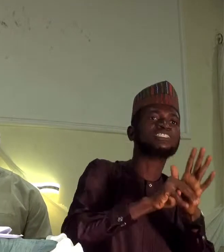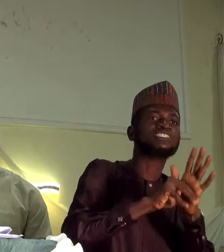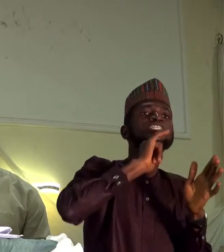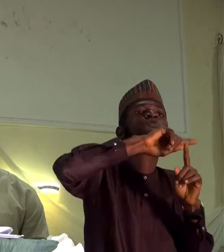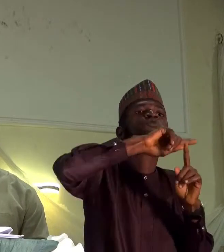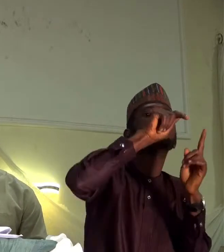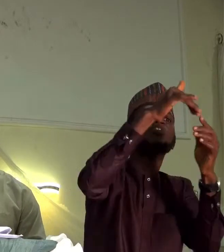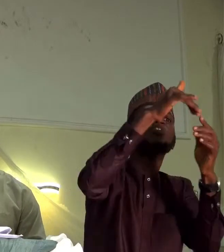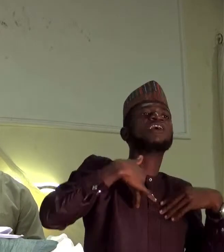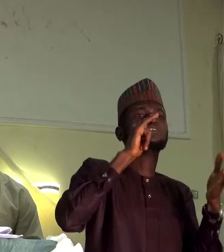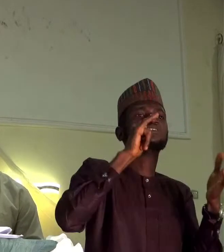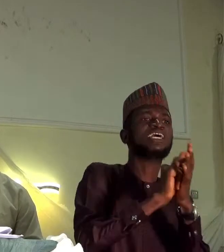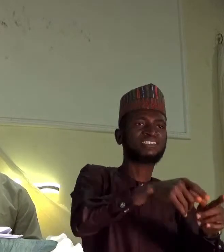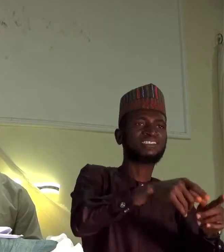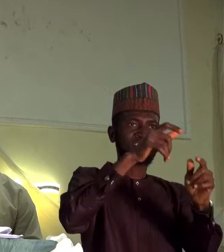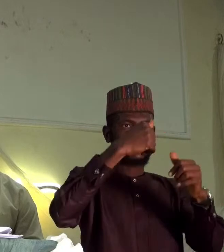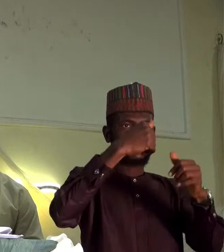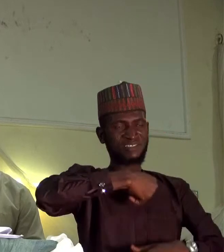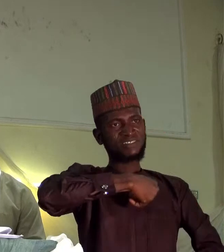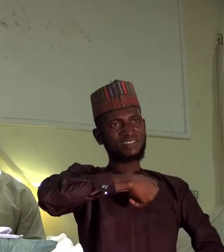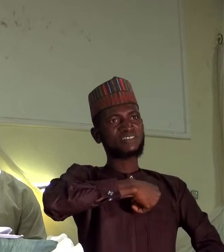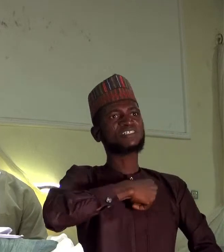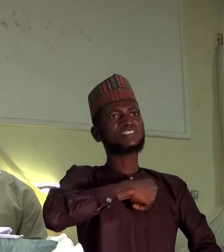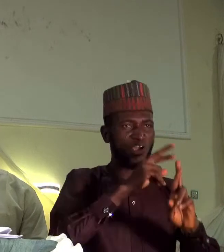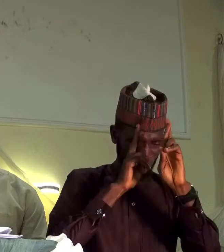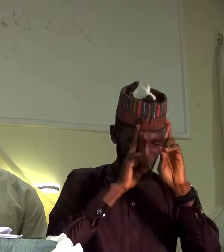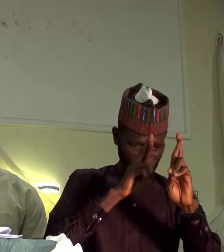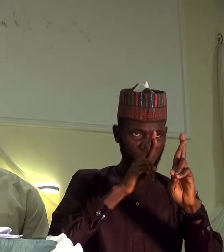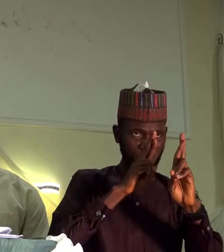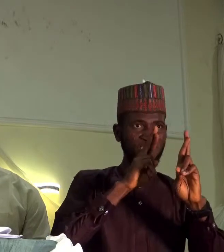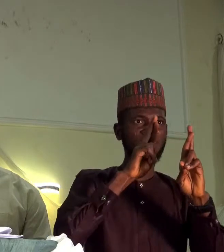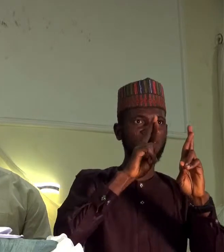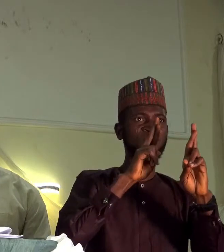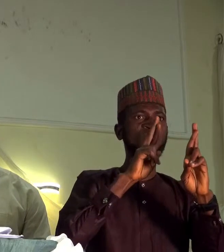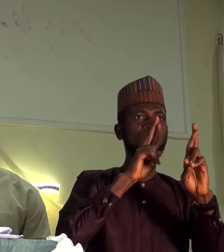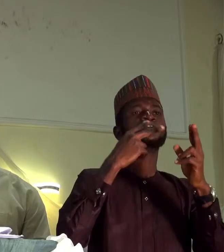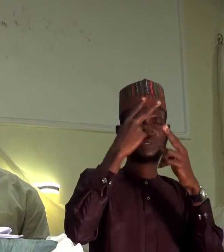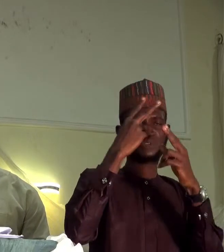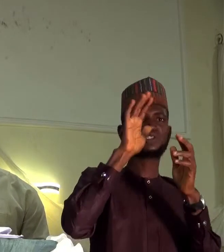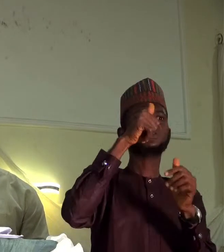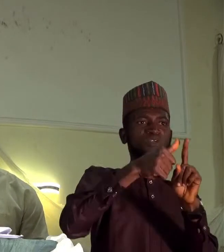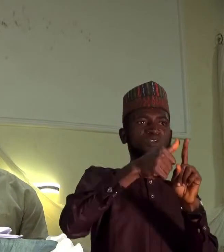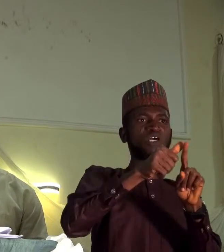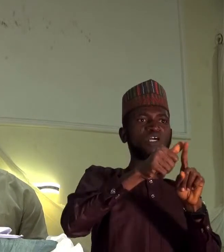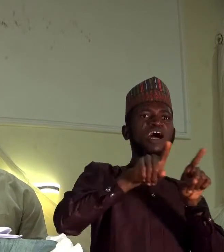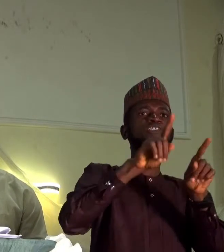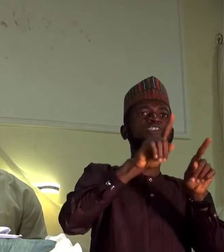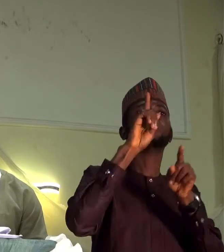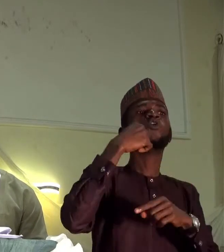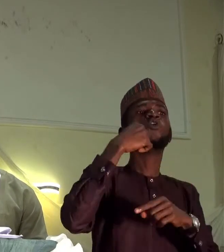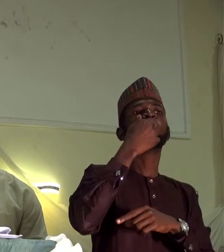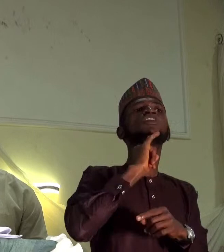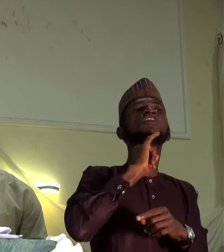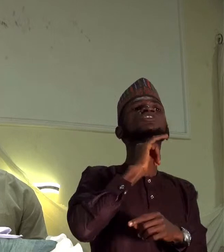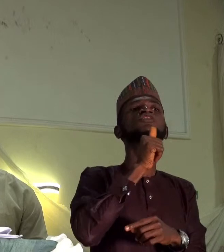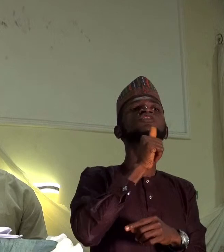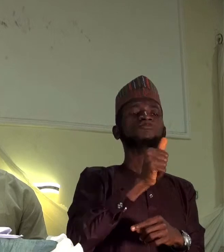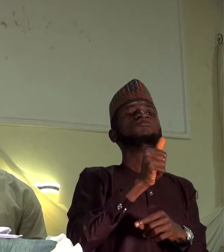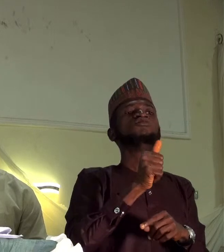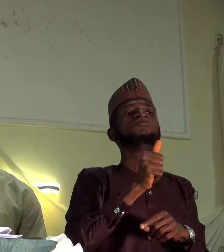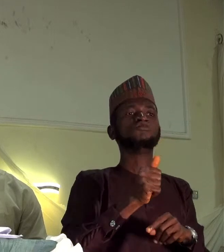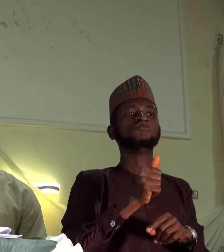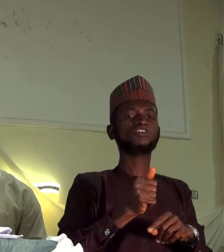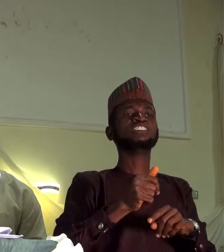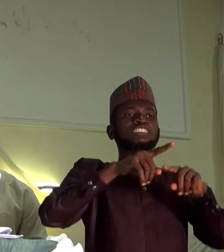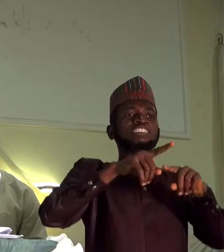esteem ability to be able to see yourself as an individual, as somebody who is not a nonentity, and